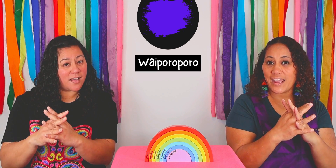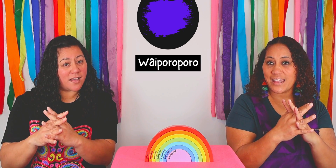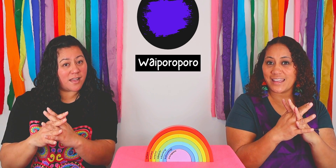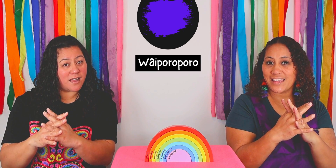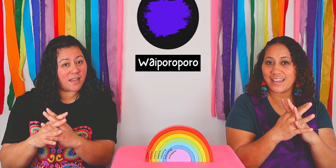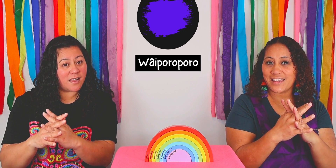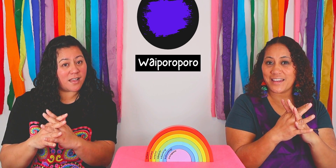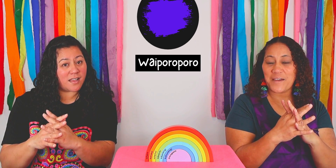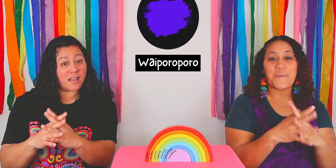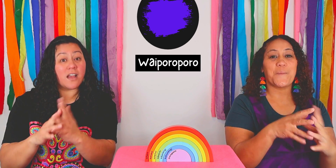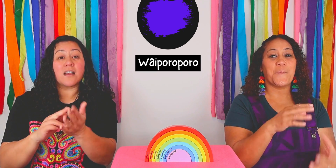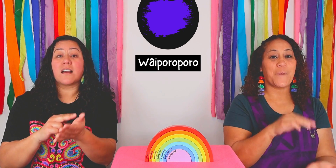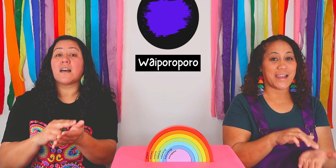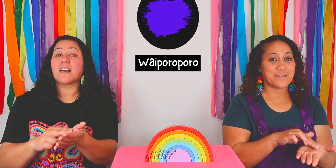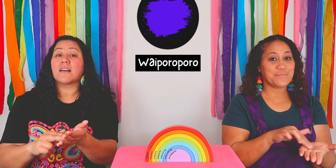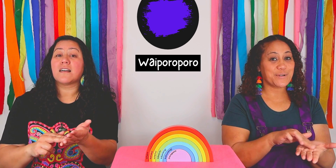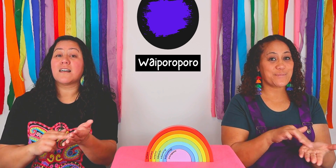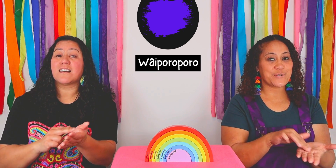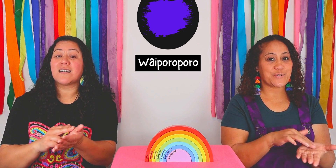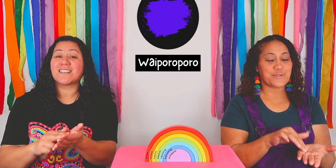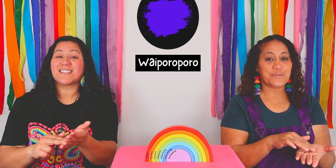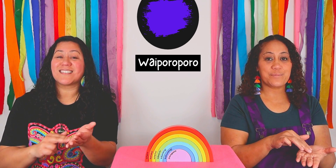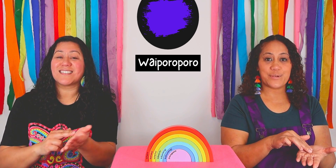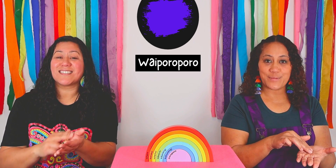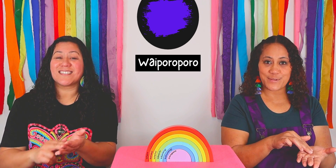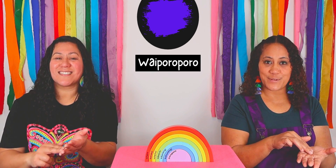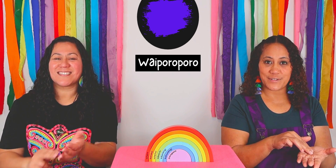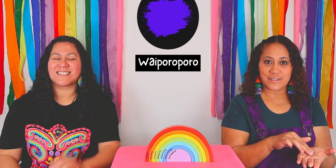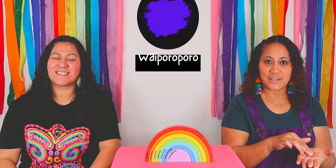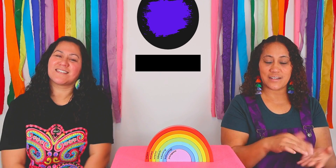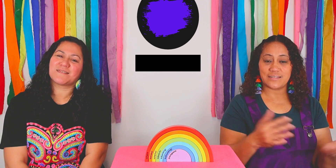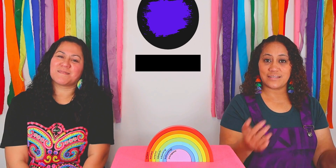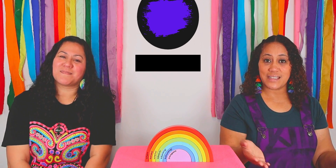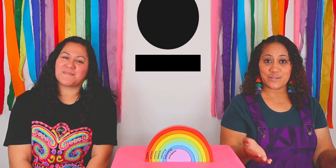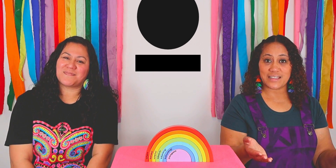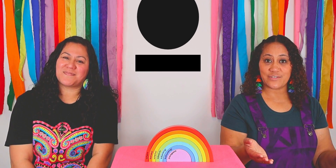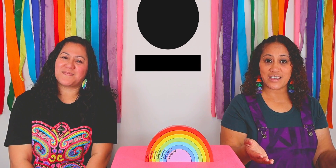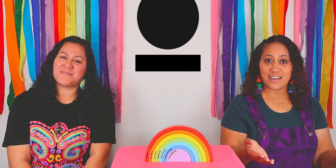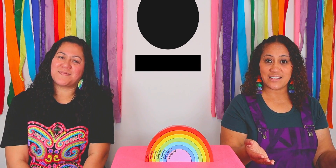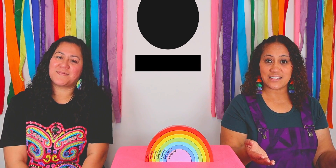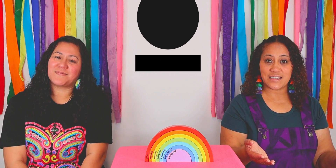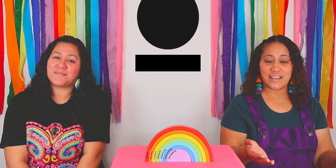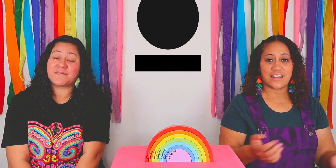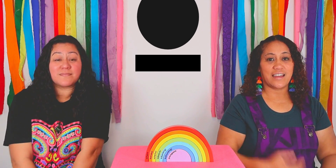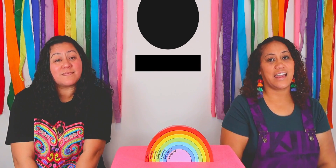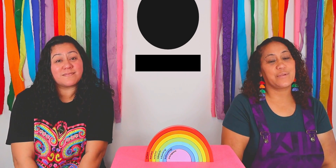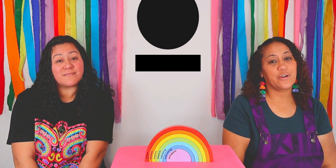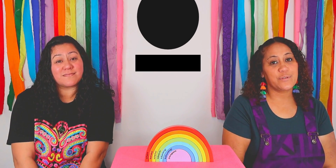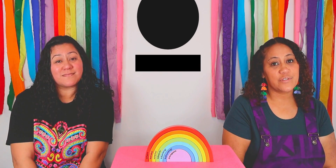Wai, Wai Poroporo, purple. That's all our different colours. Hey, we hope you've